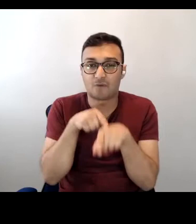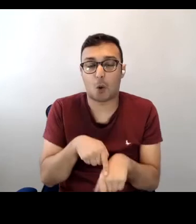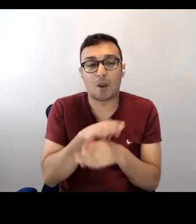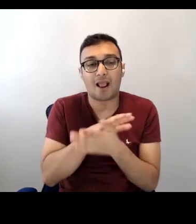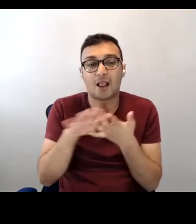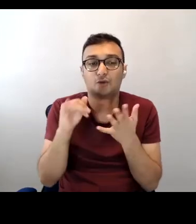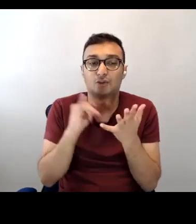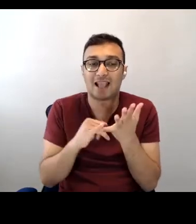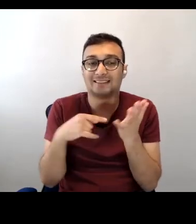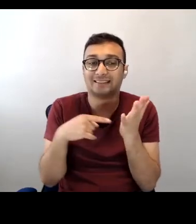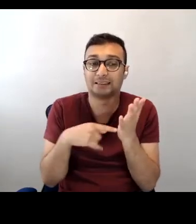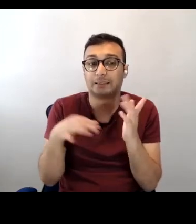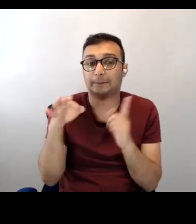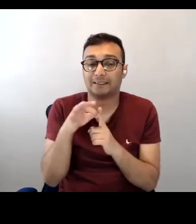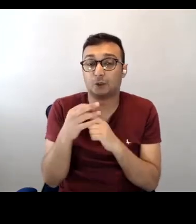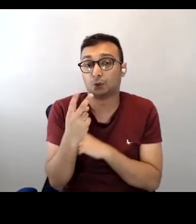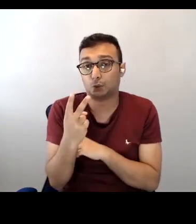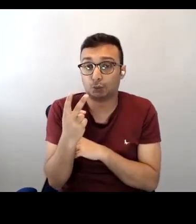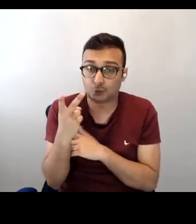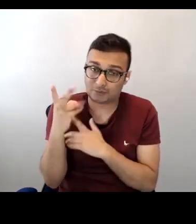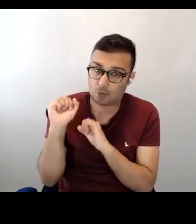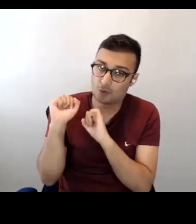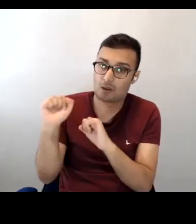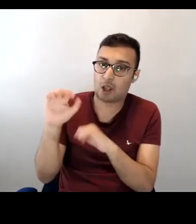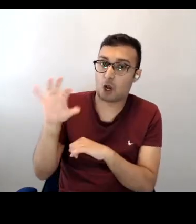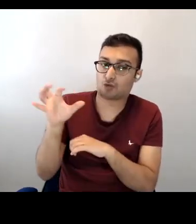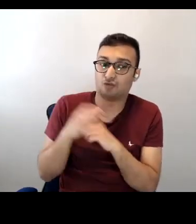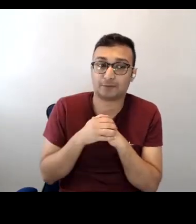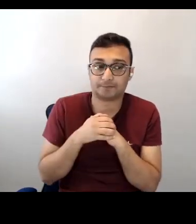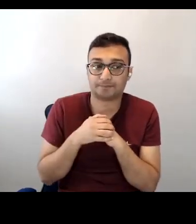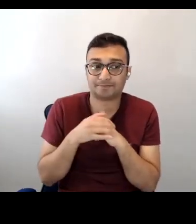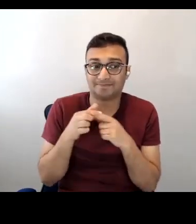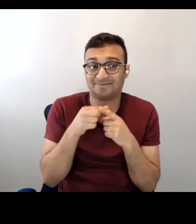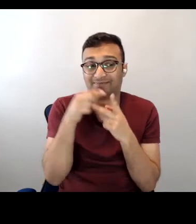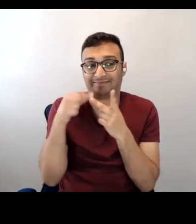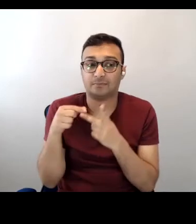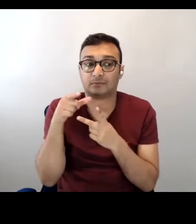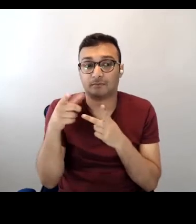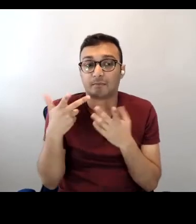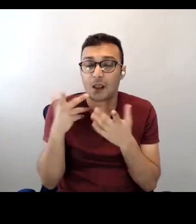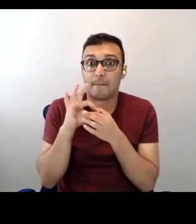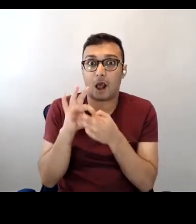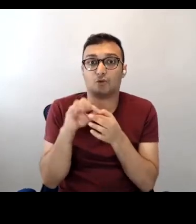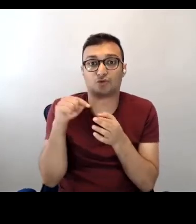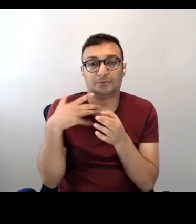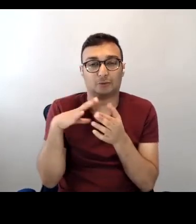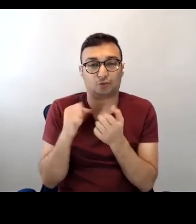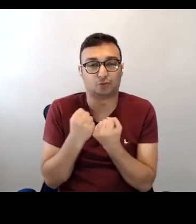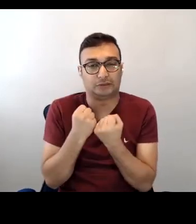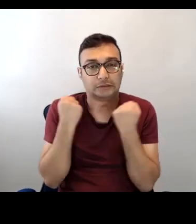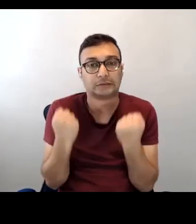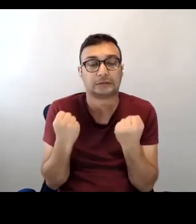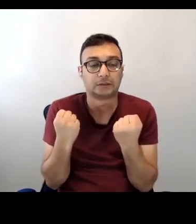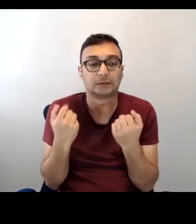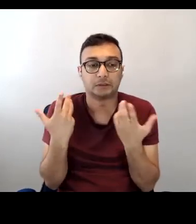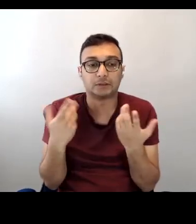in HACCP2. The other one is, strengthening partnership. Currently, we are working with St. Paul